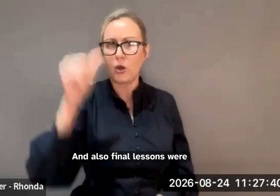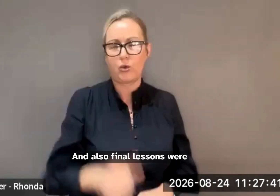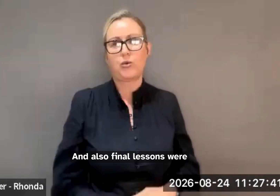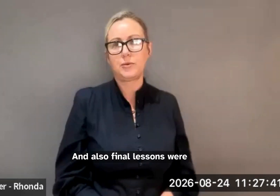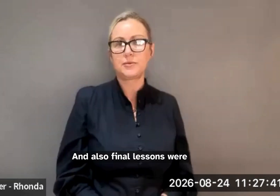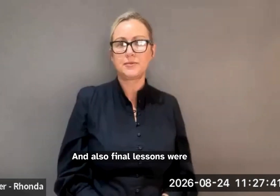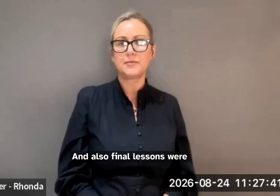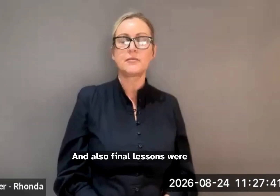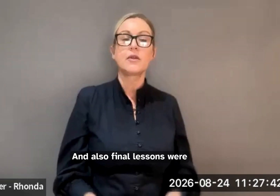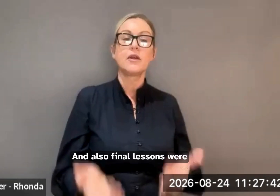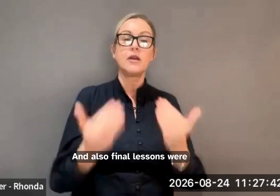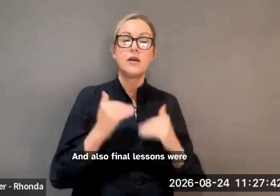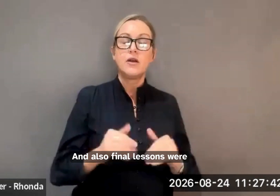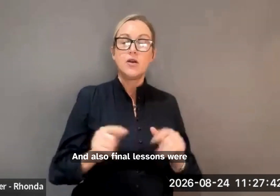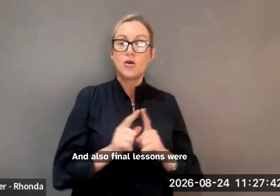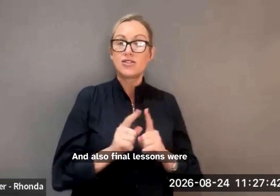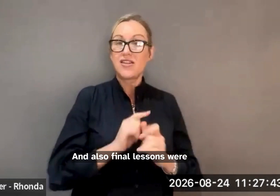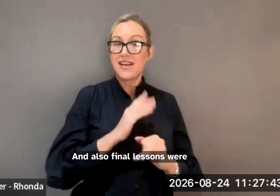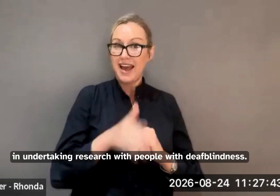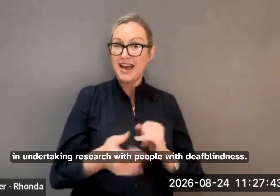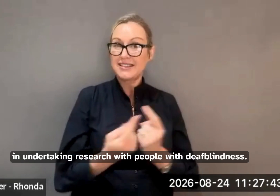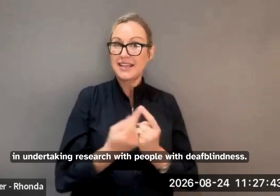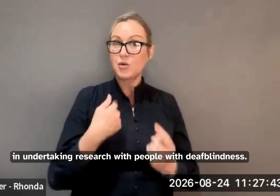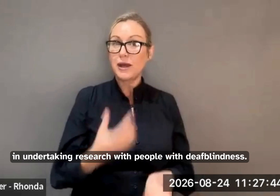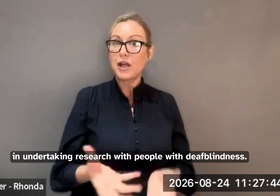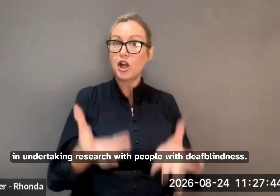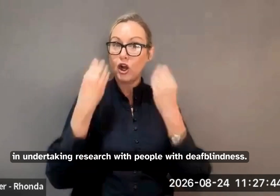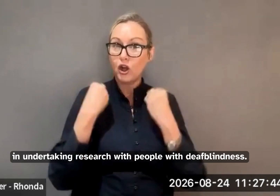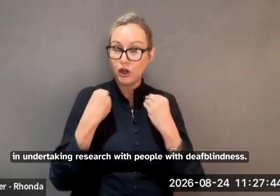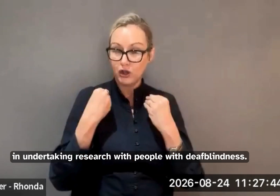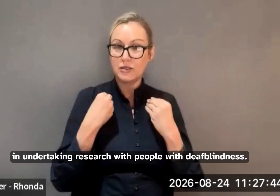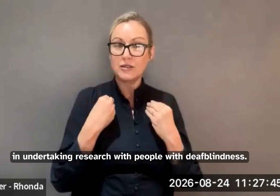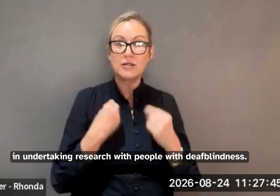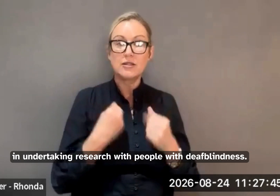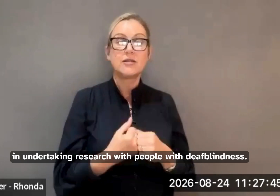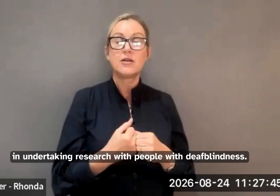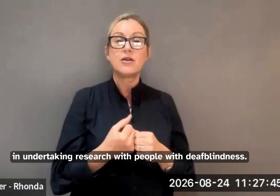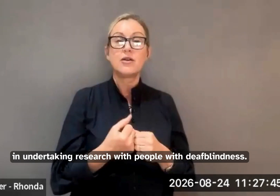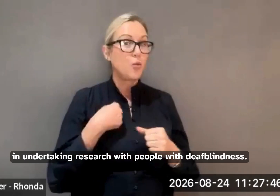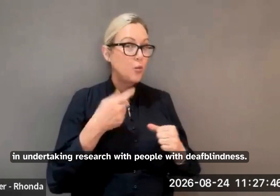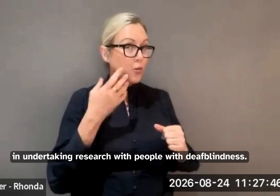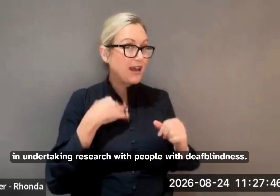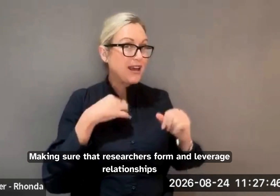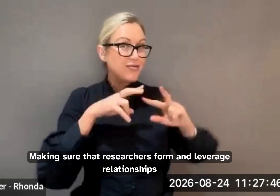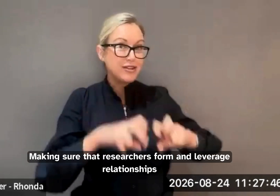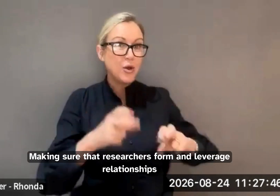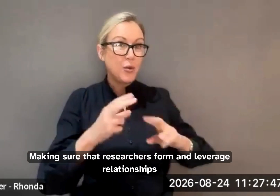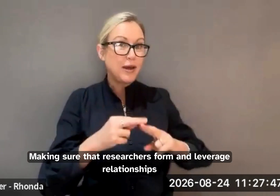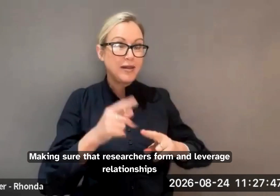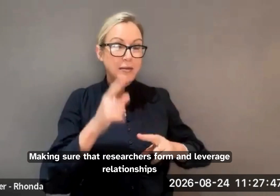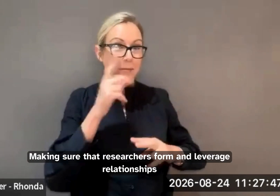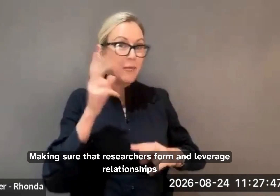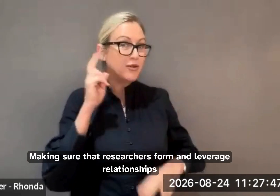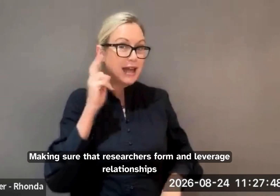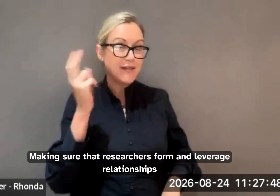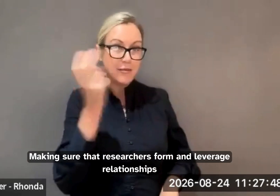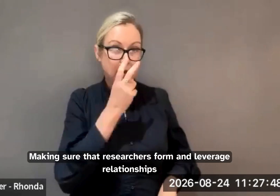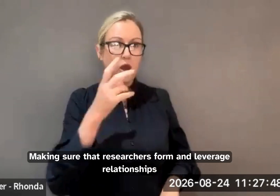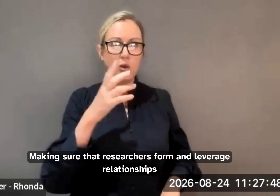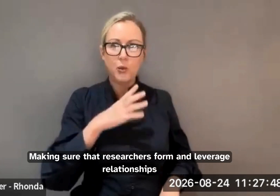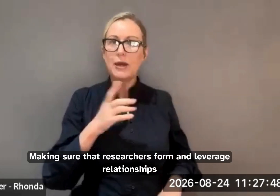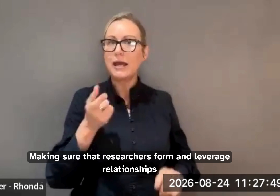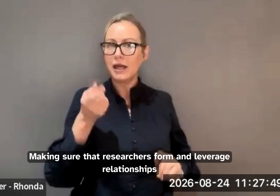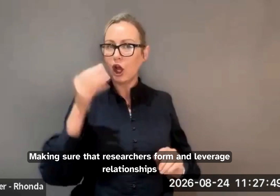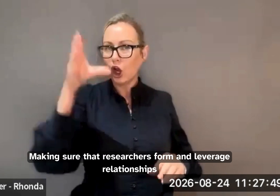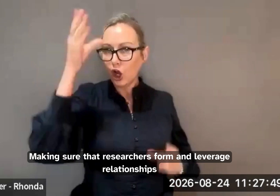And also final lessons were in undertaking research with people with deafblindness, making sure